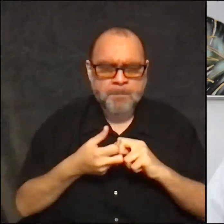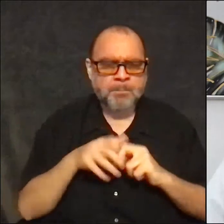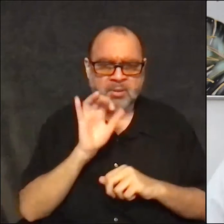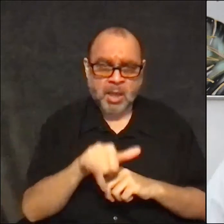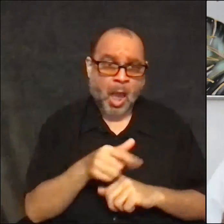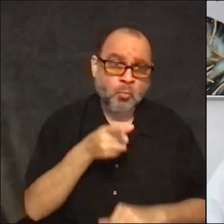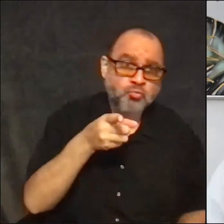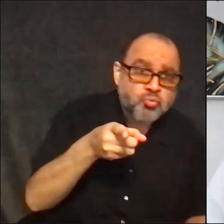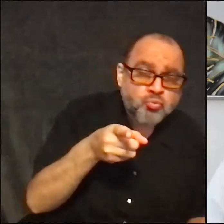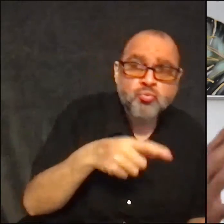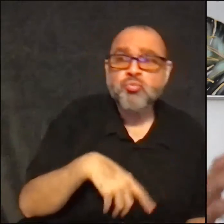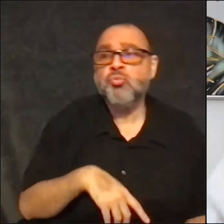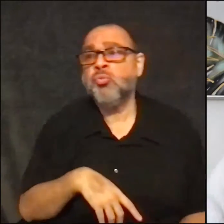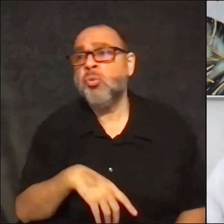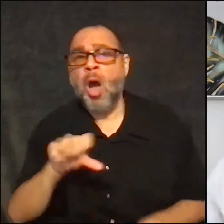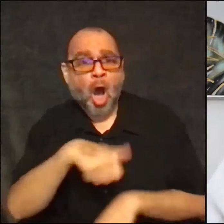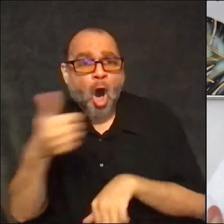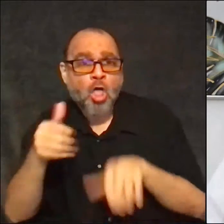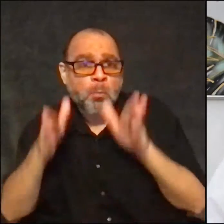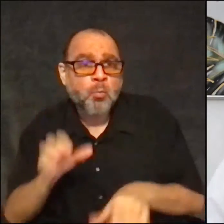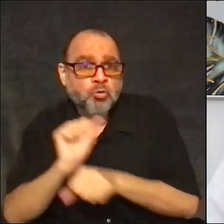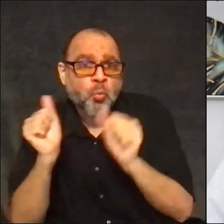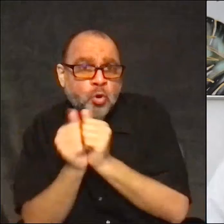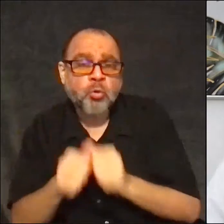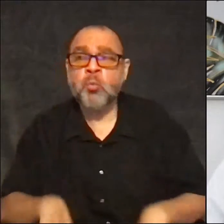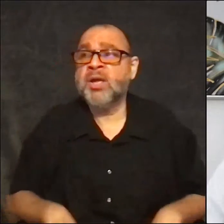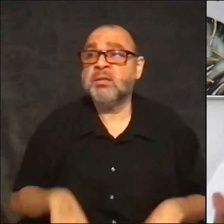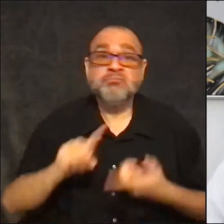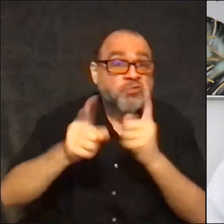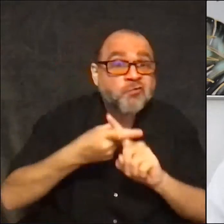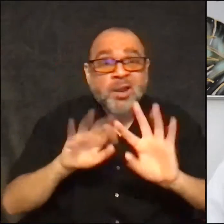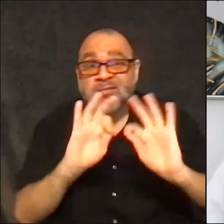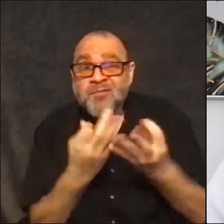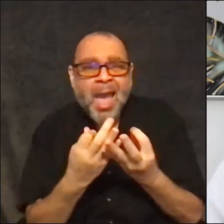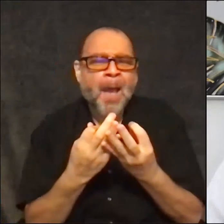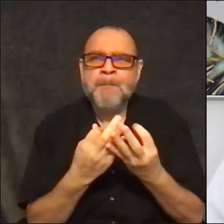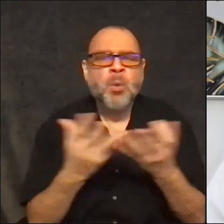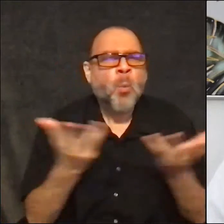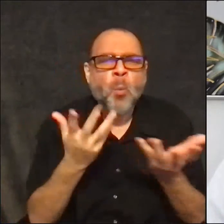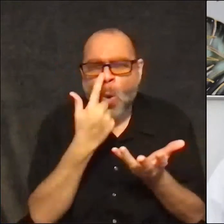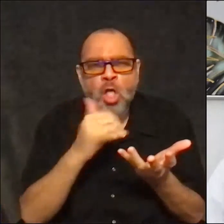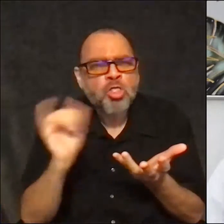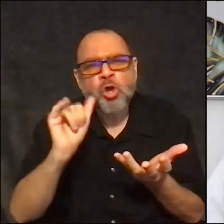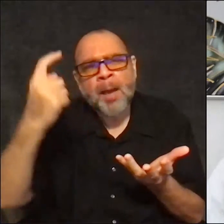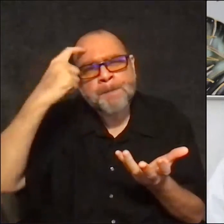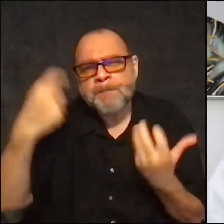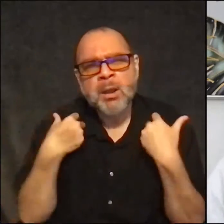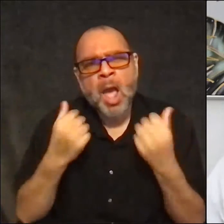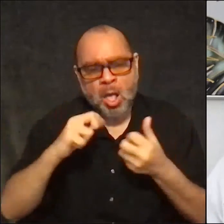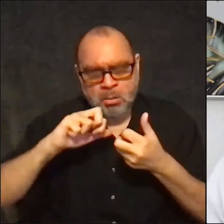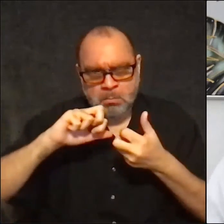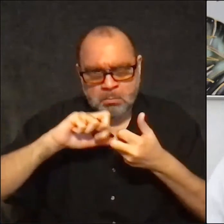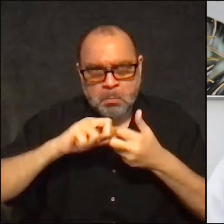be having related to mental health. These are what we call red flags. When you see some of this, experience some of this, it could be a good time to